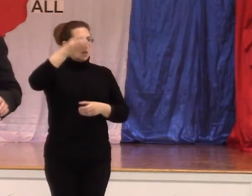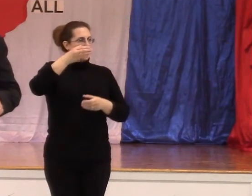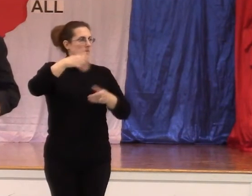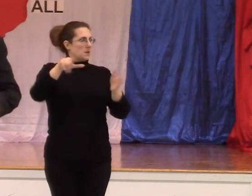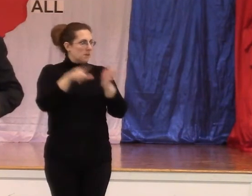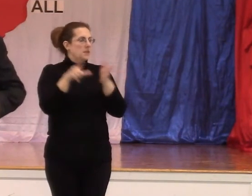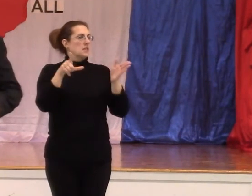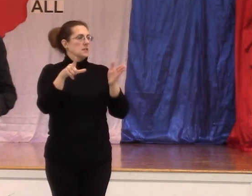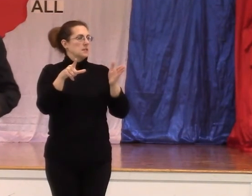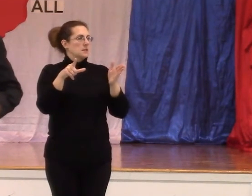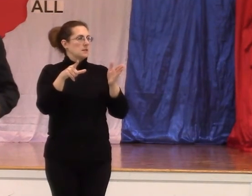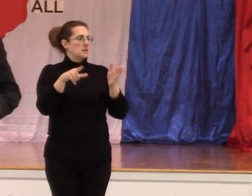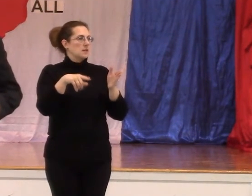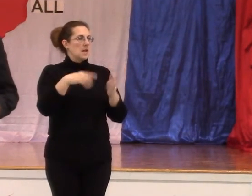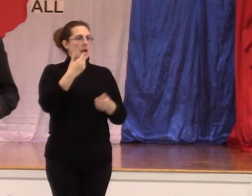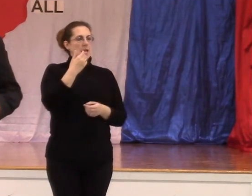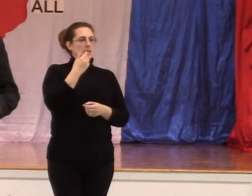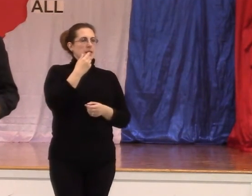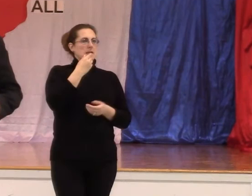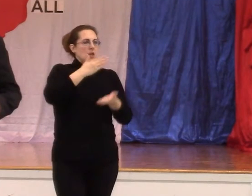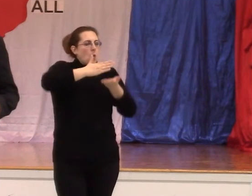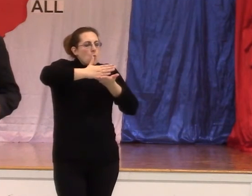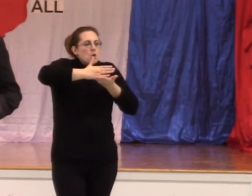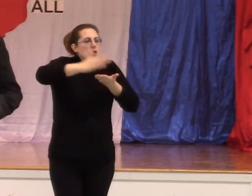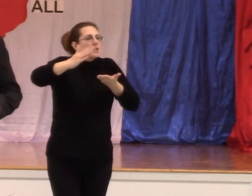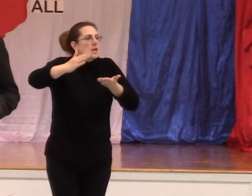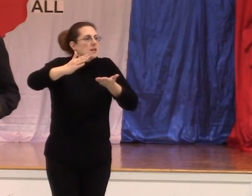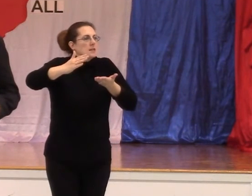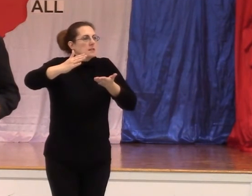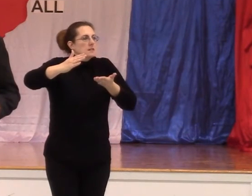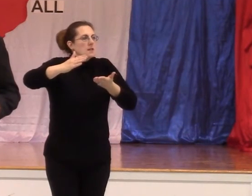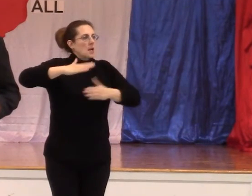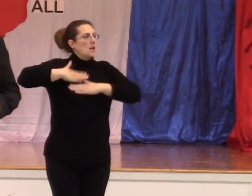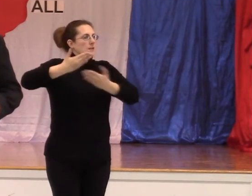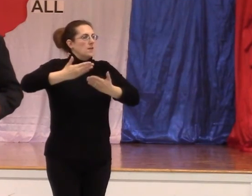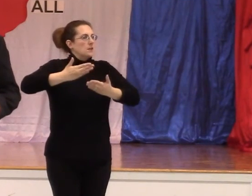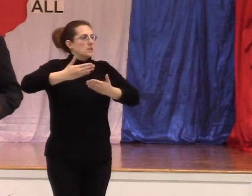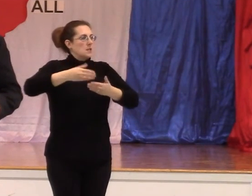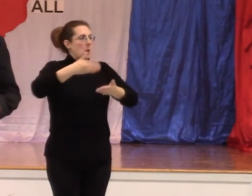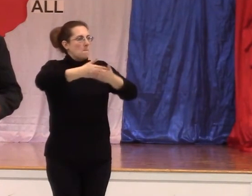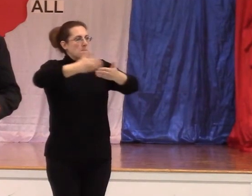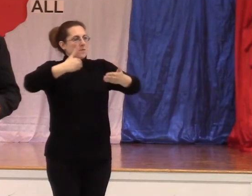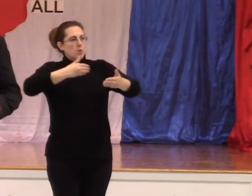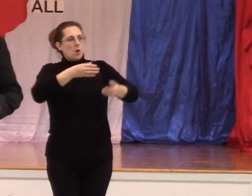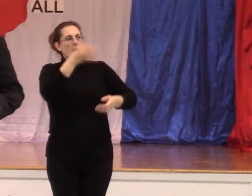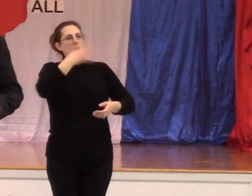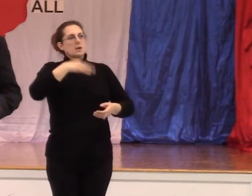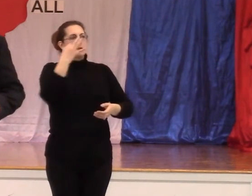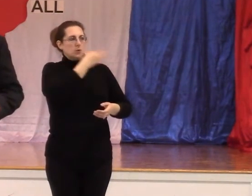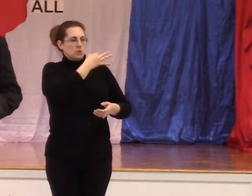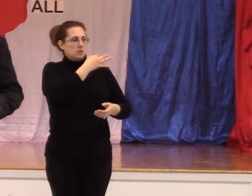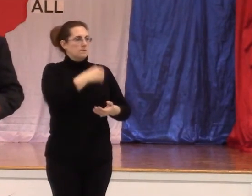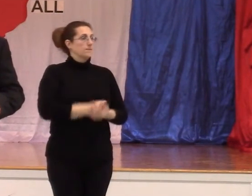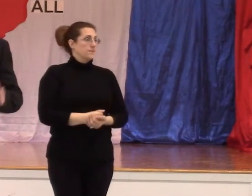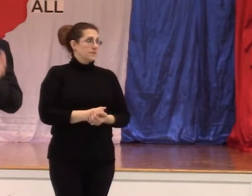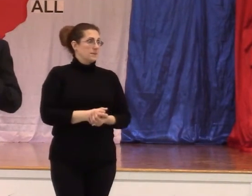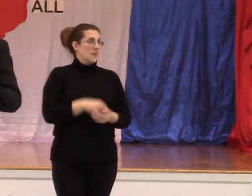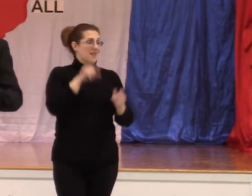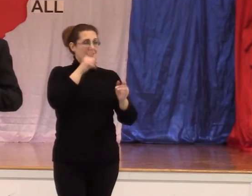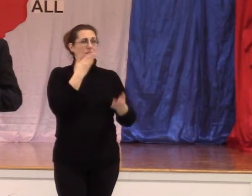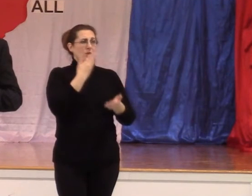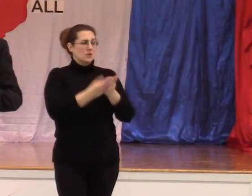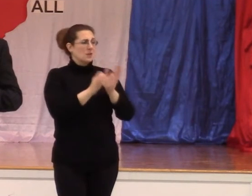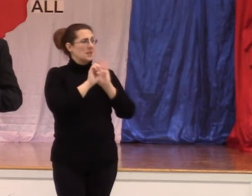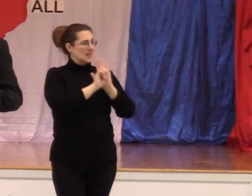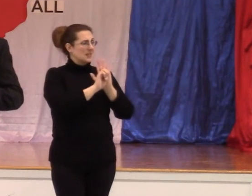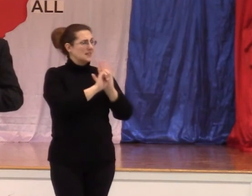And he rejects confession as preparation for the supper. So he's kind of a good example of the Radical Reformation. They take some of the good